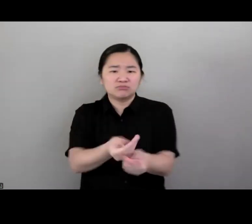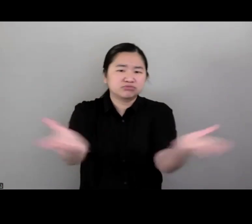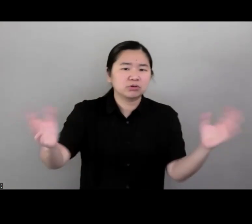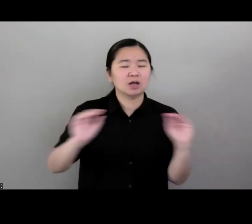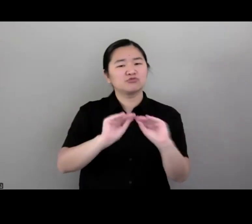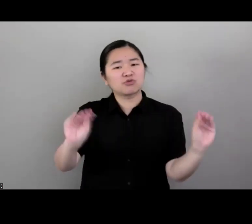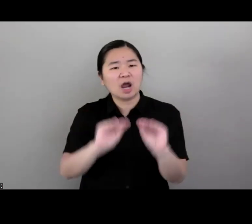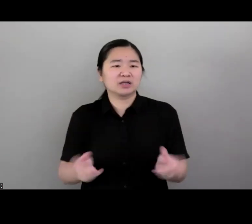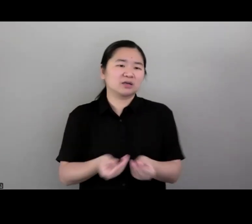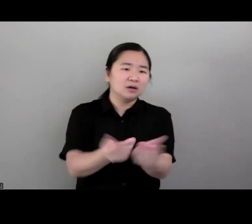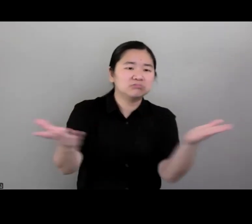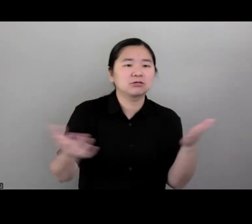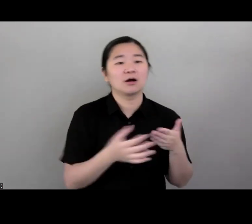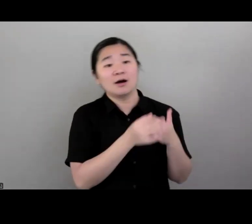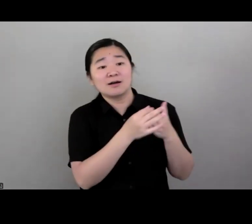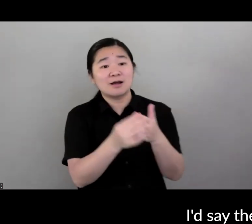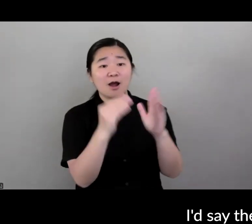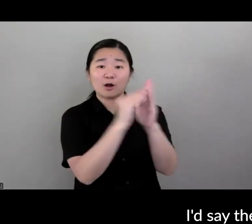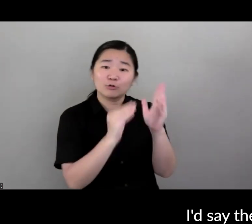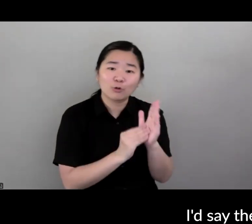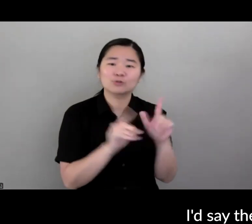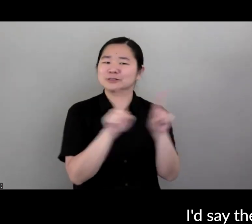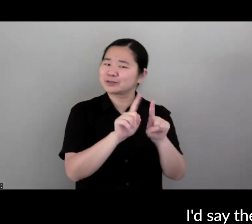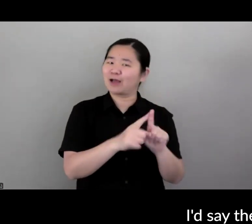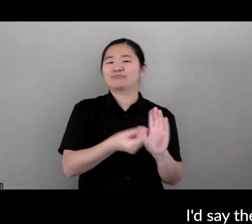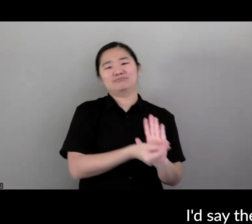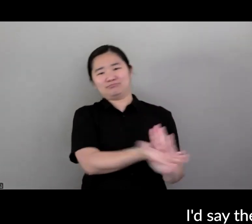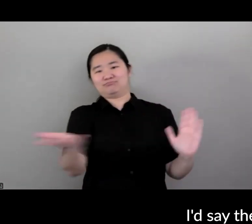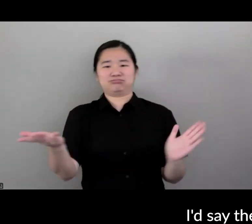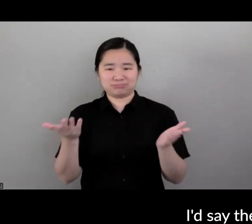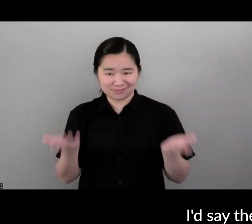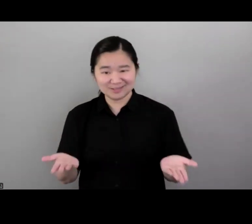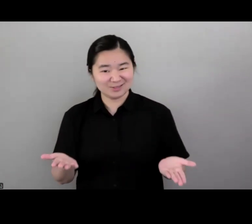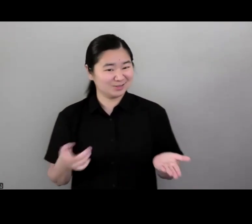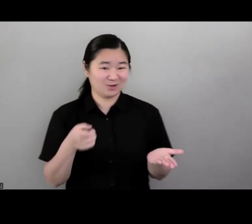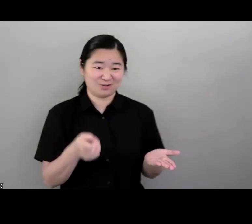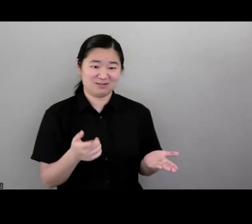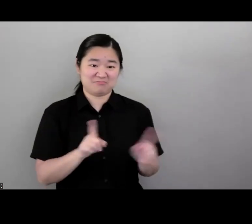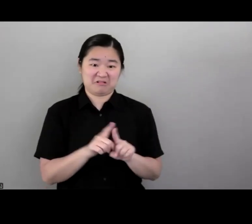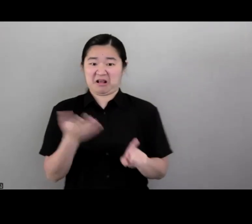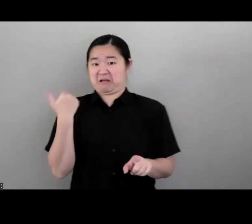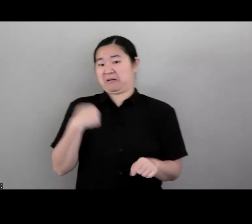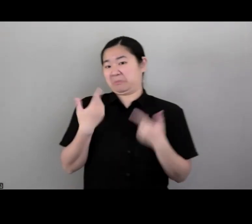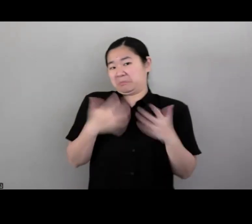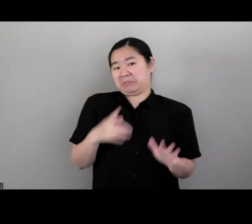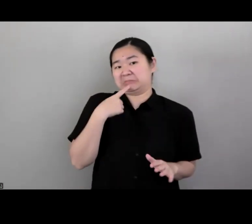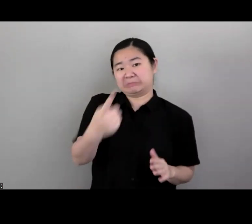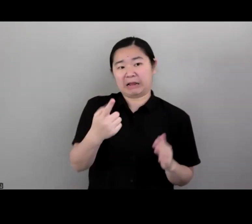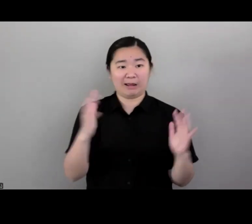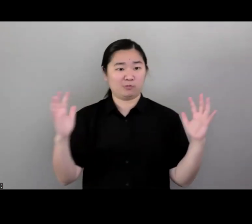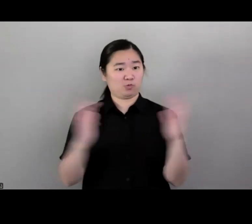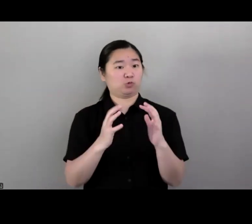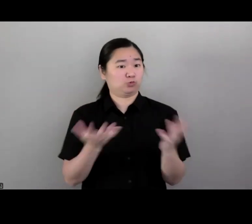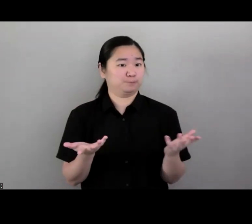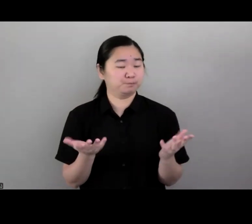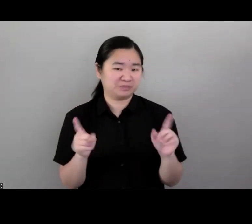with disabilities. So just to end, I'd say there's a lot of rich learning from the program, some of which has been shared today. We